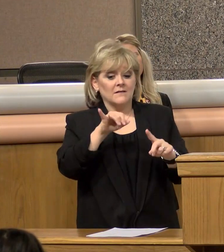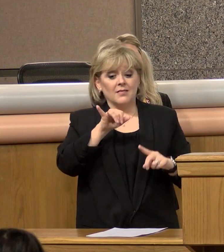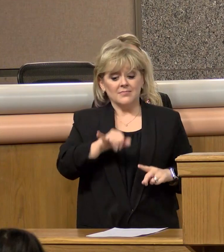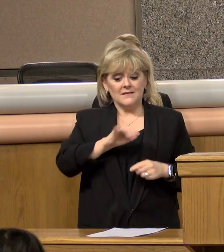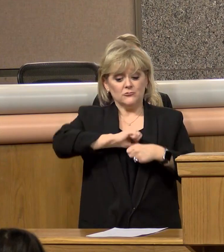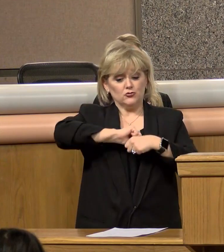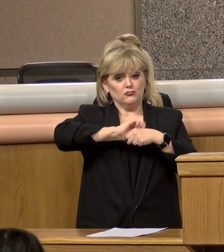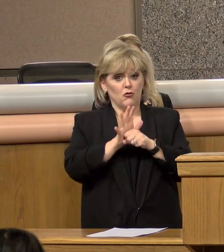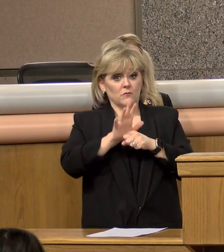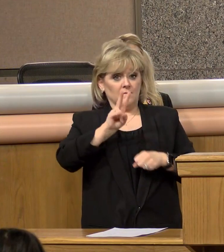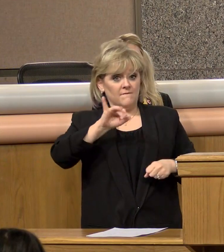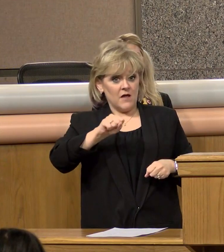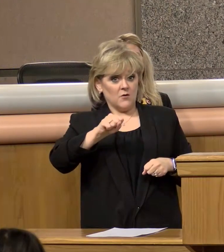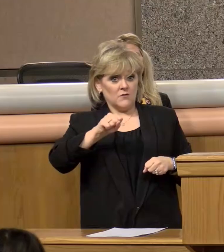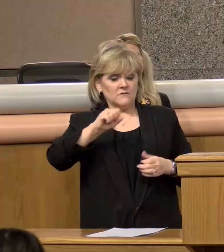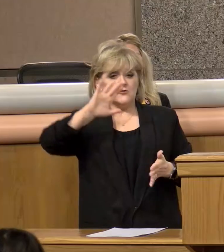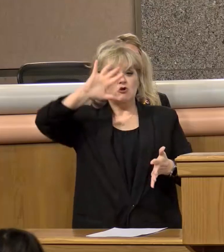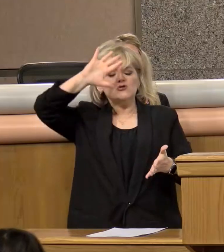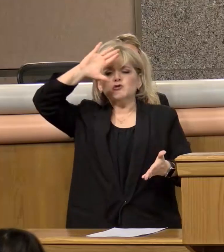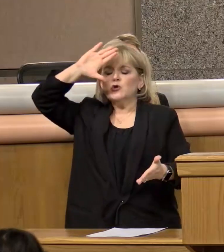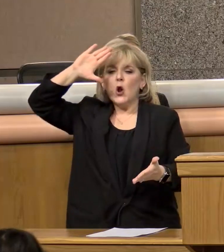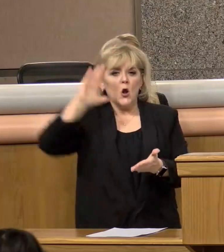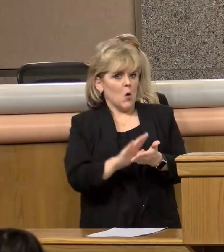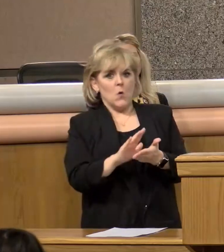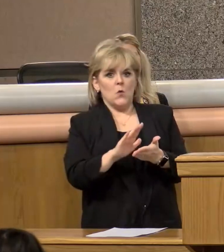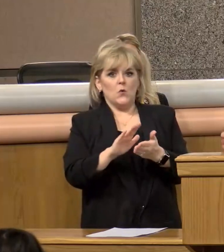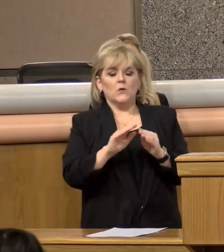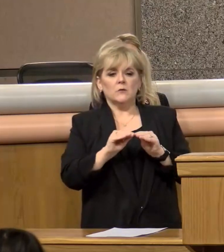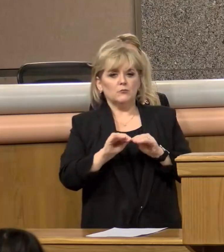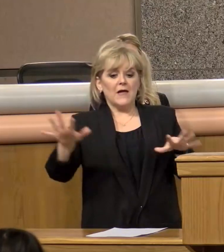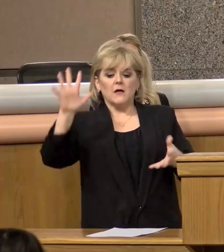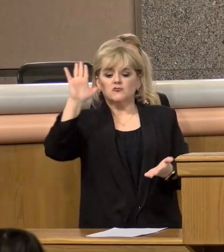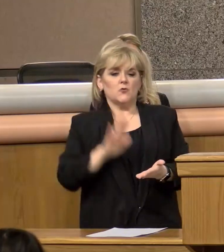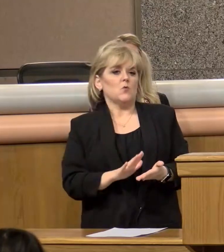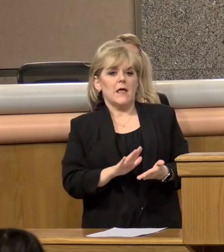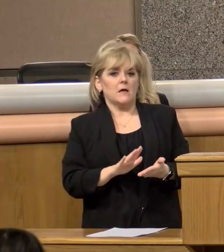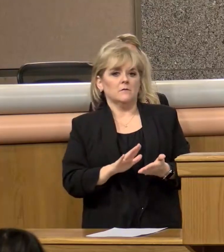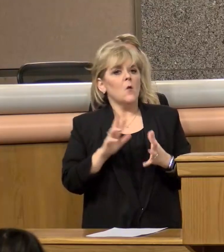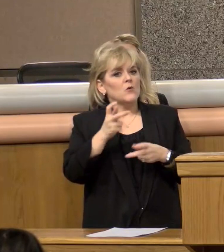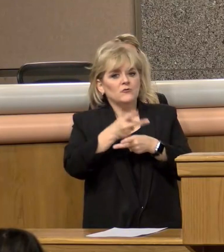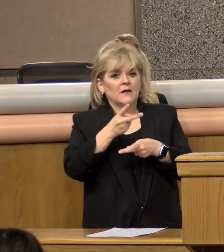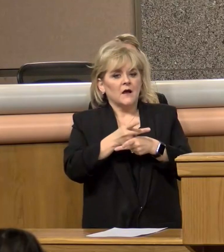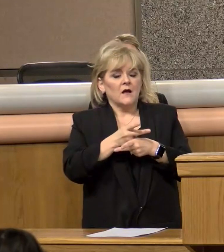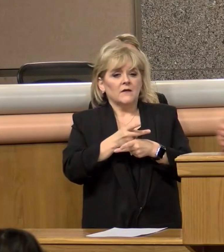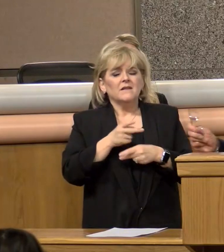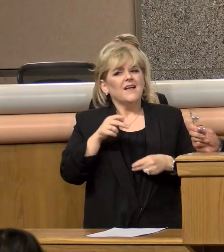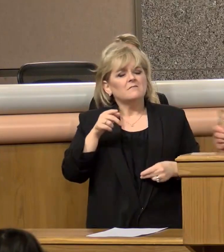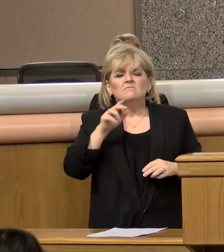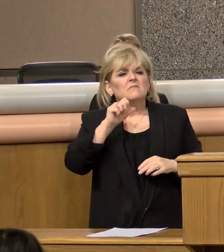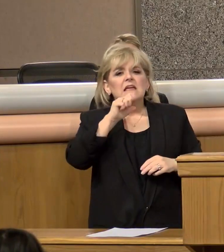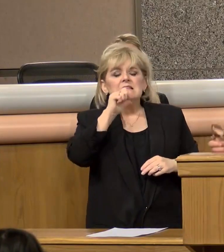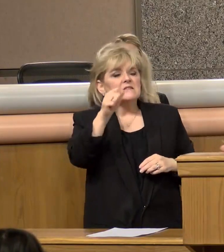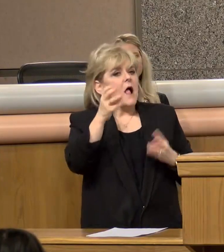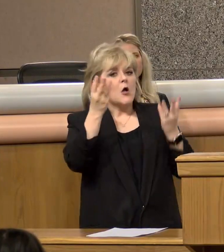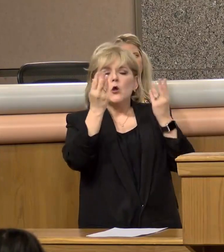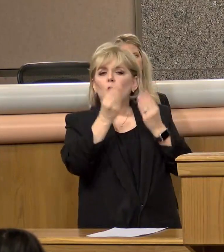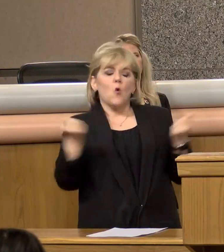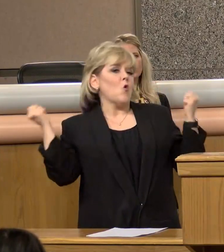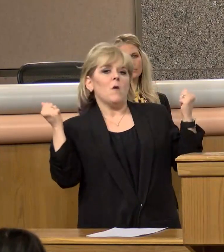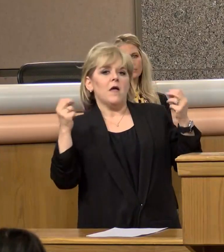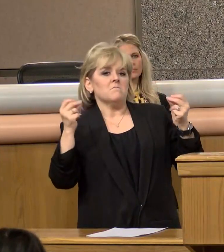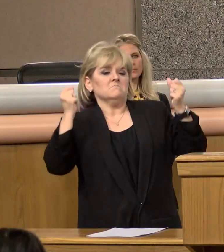so we have the ability to take care of it as a community. It's not going to go away but we need to slow it down so we have the